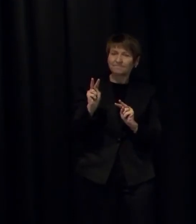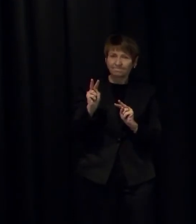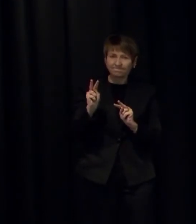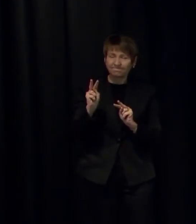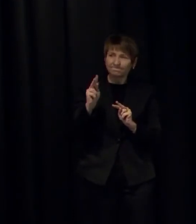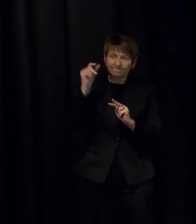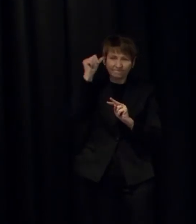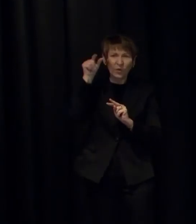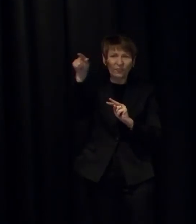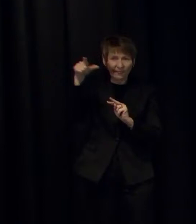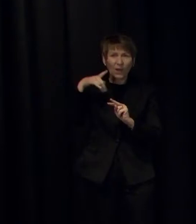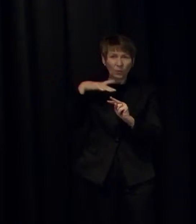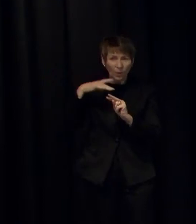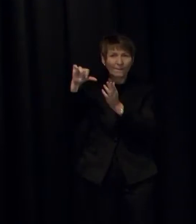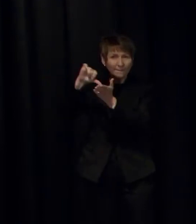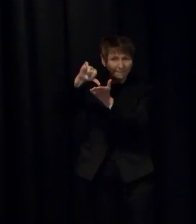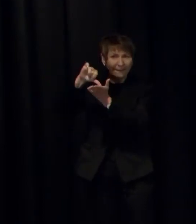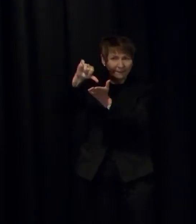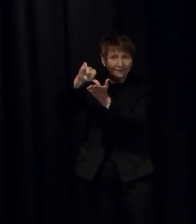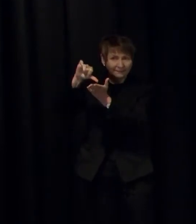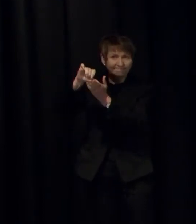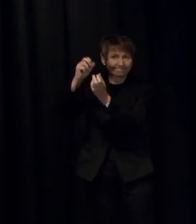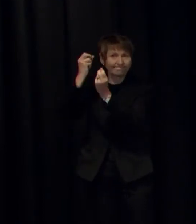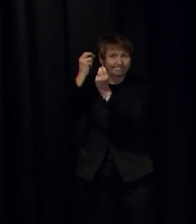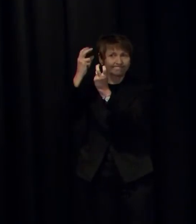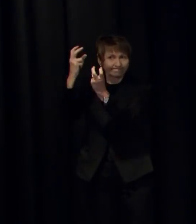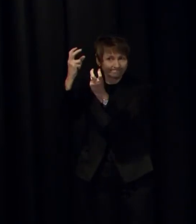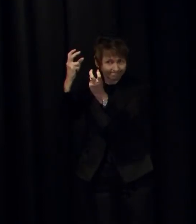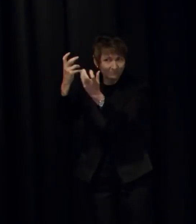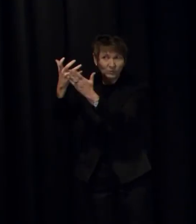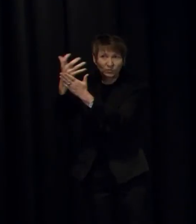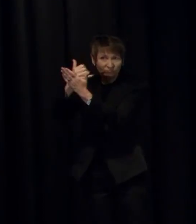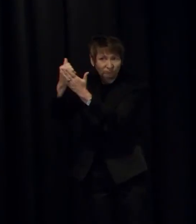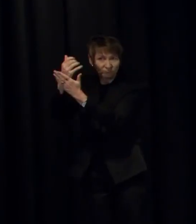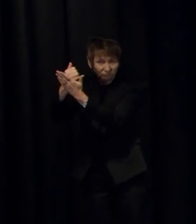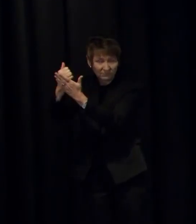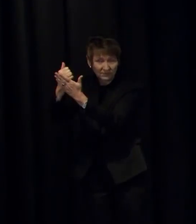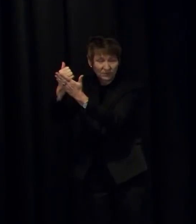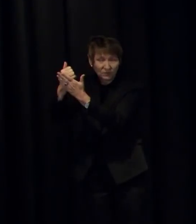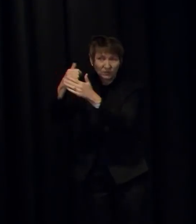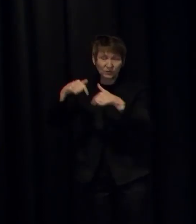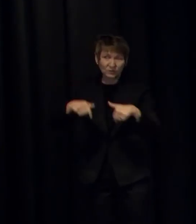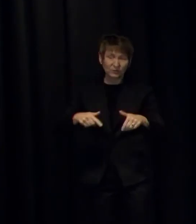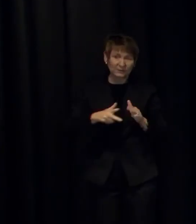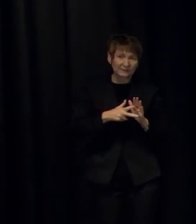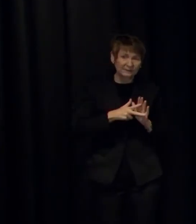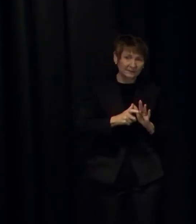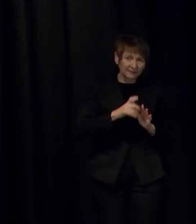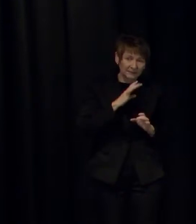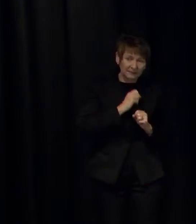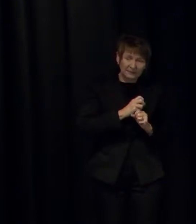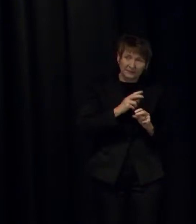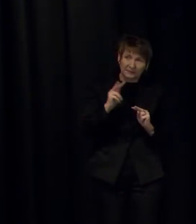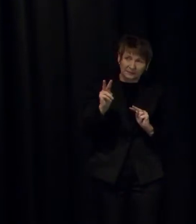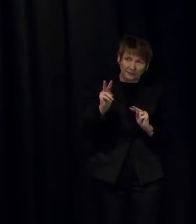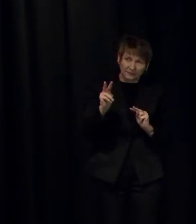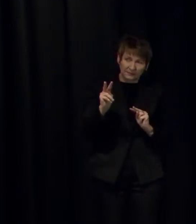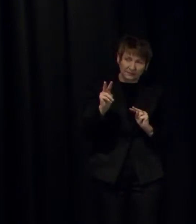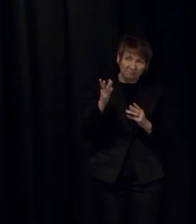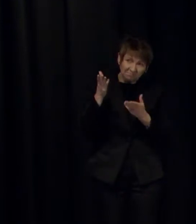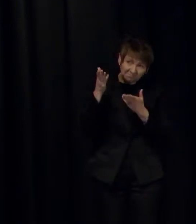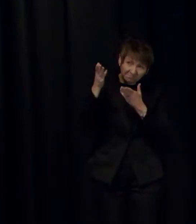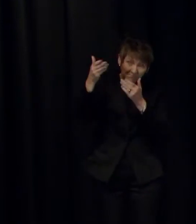from an economic point of view, and employment, investment, how quickly can we see a return to something approaching